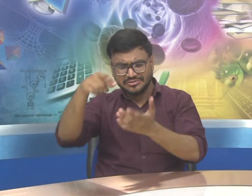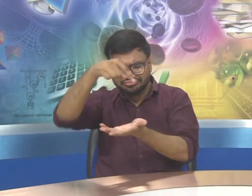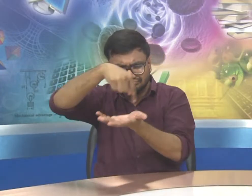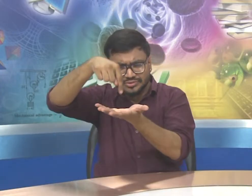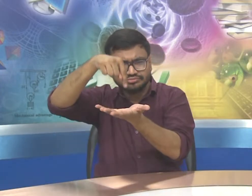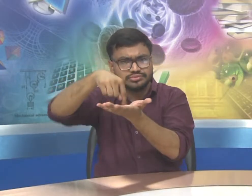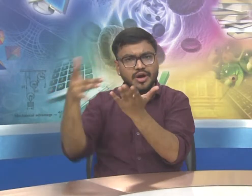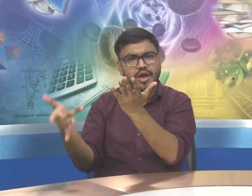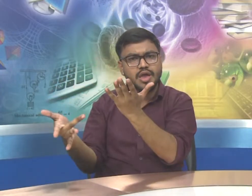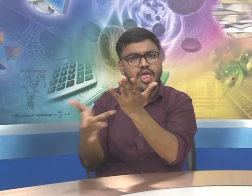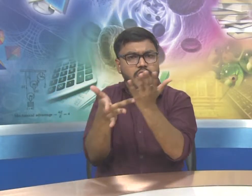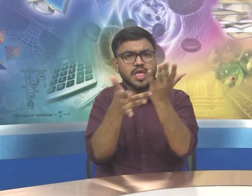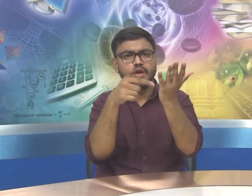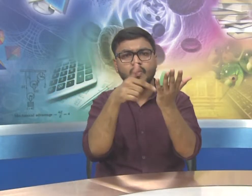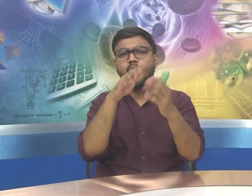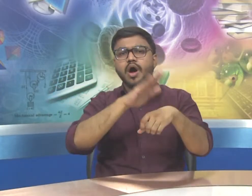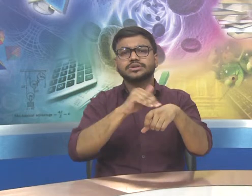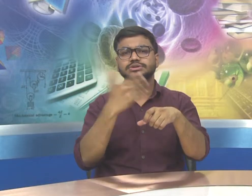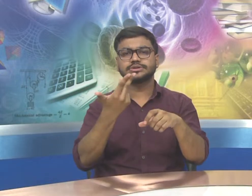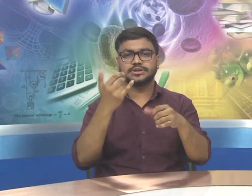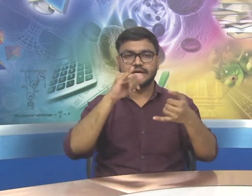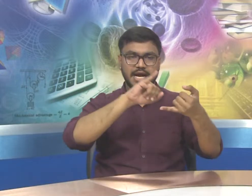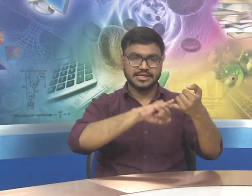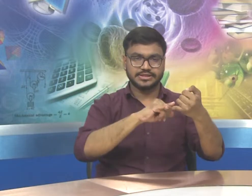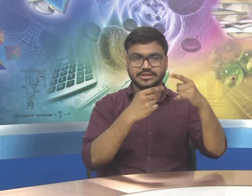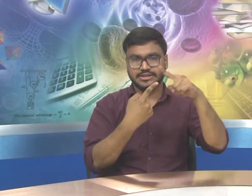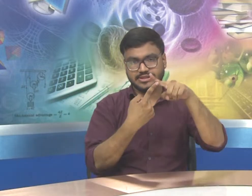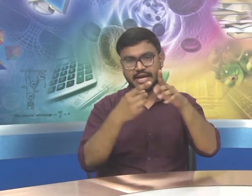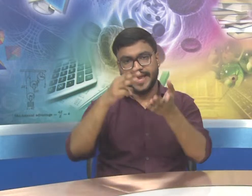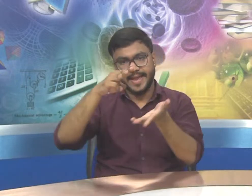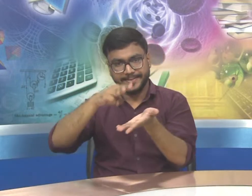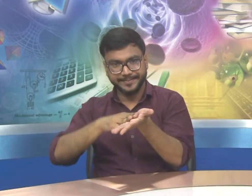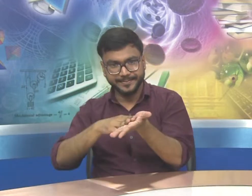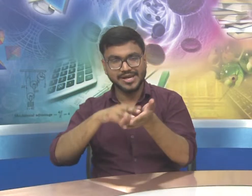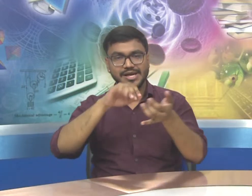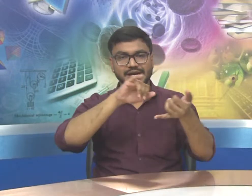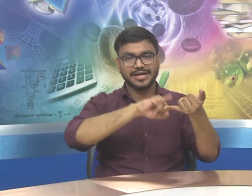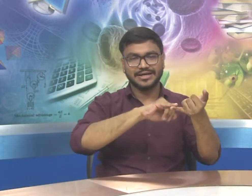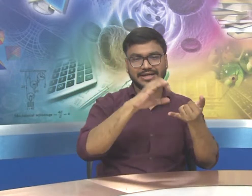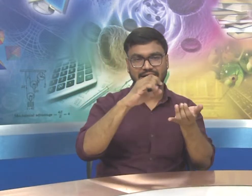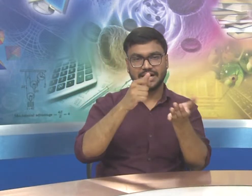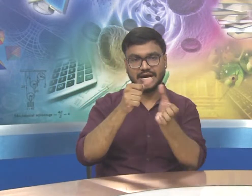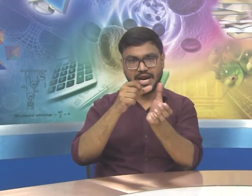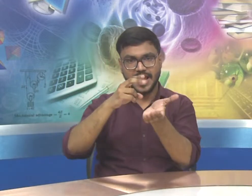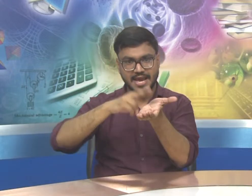These images show individual atoms clearly.